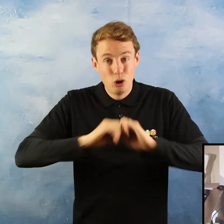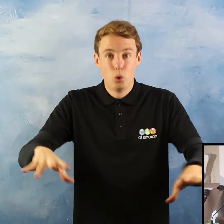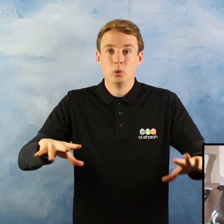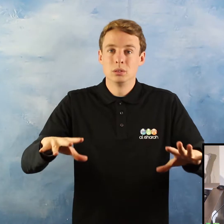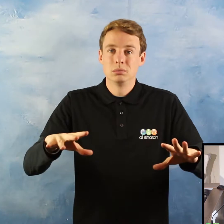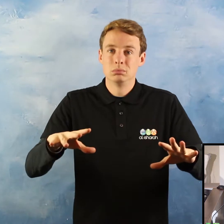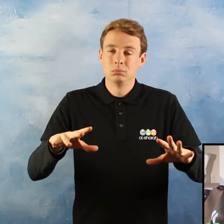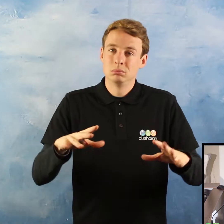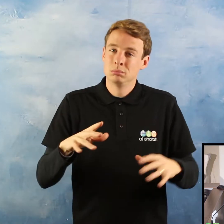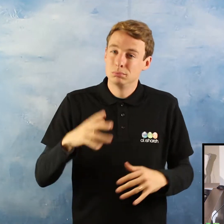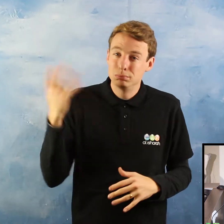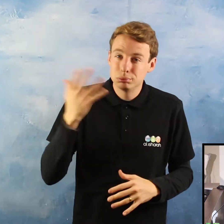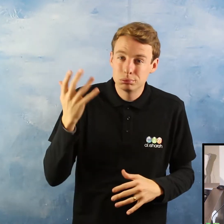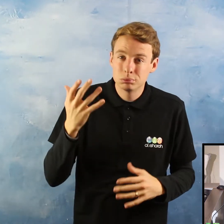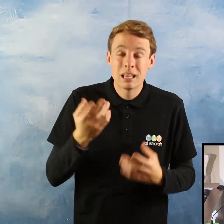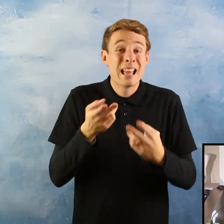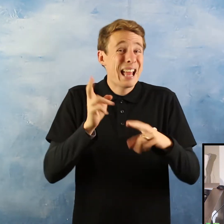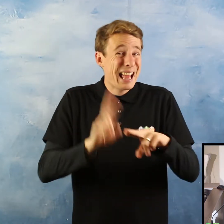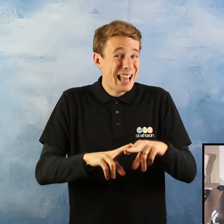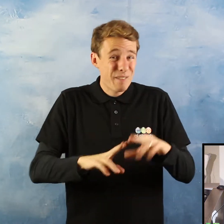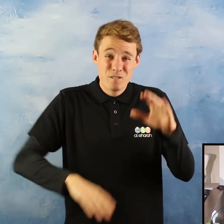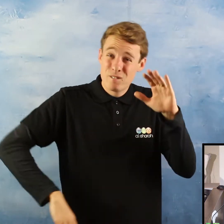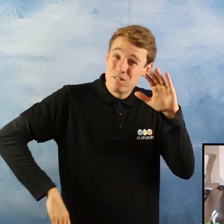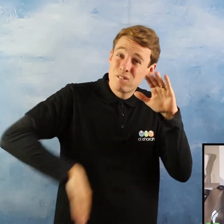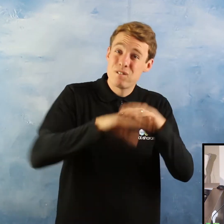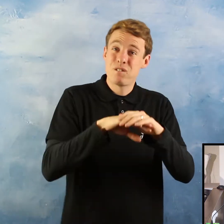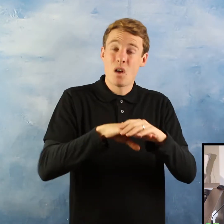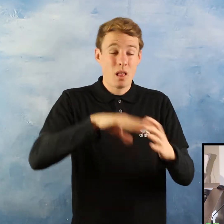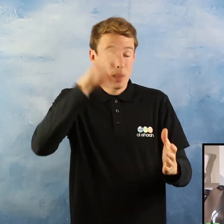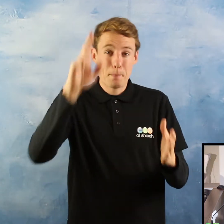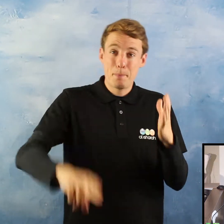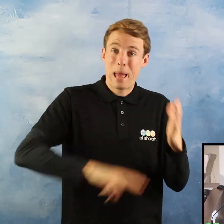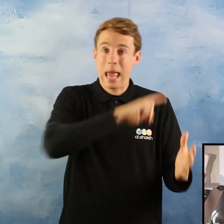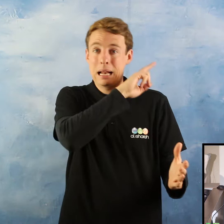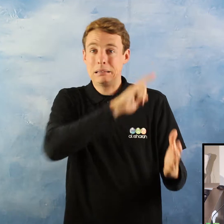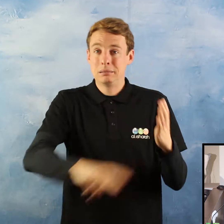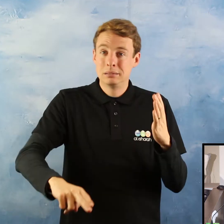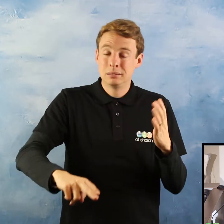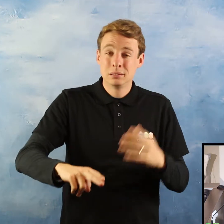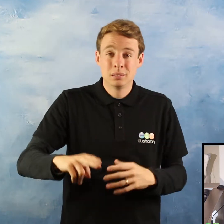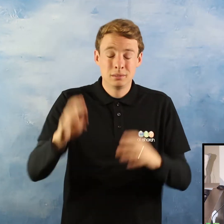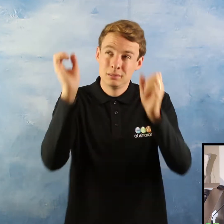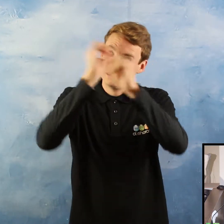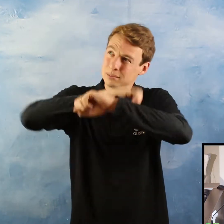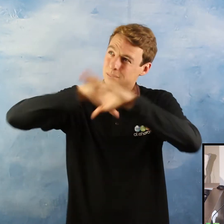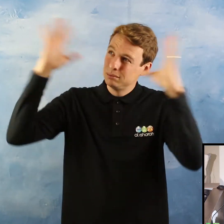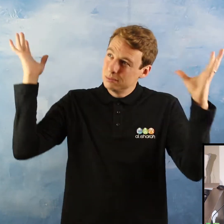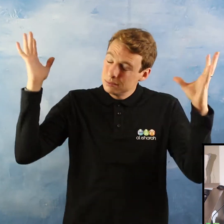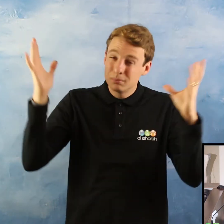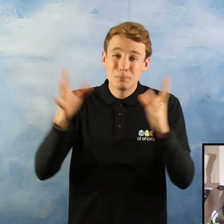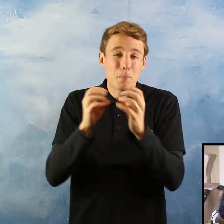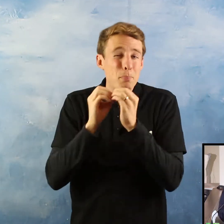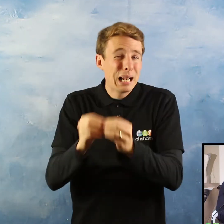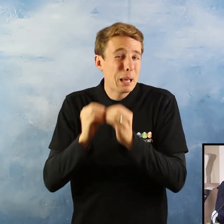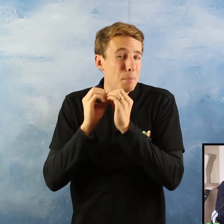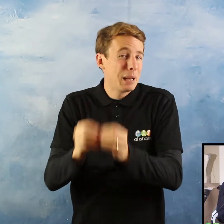is completely abandoned and banned, how much money they are going to lose? So do